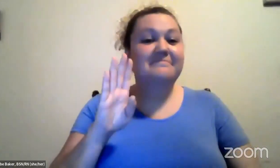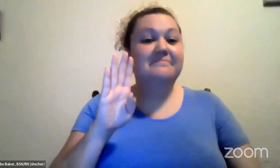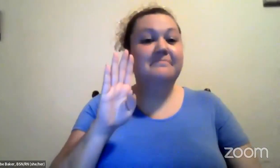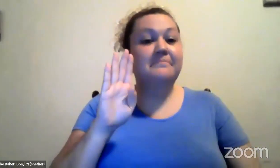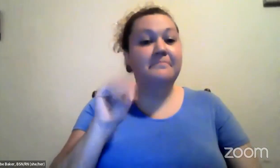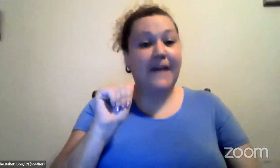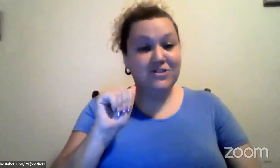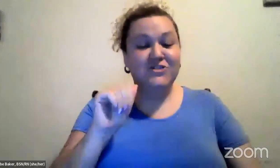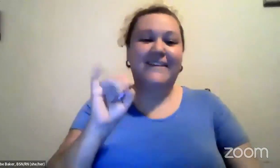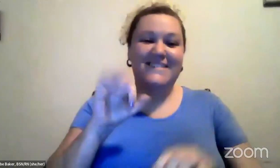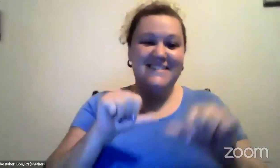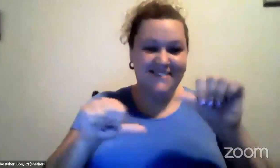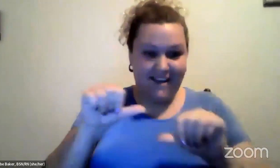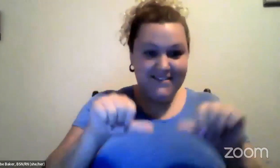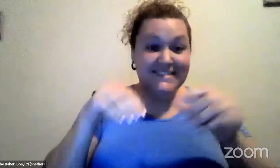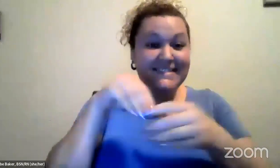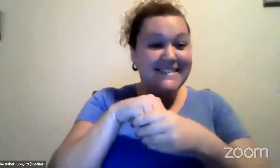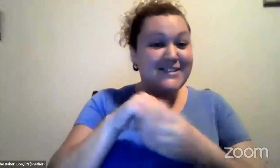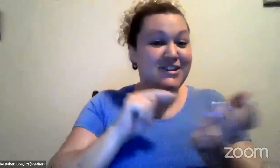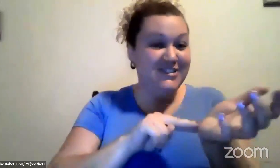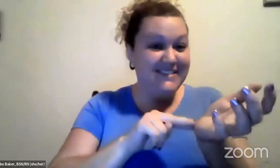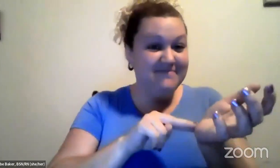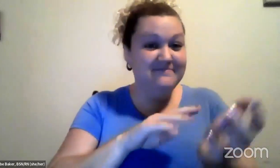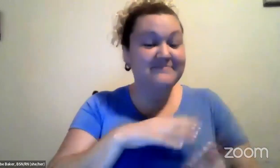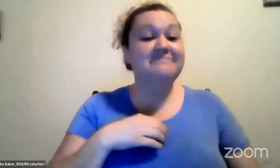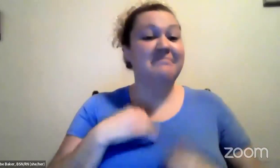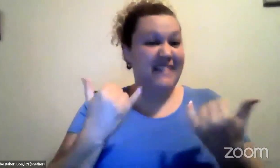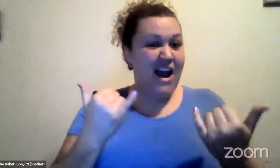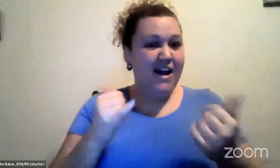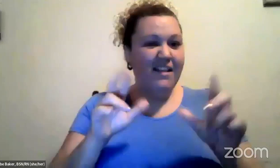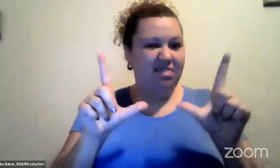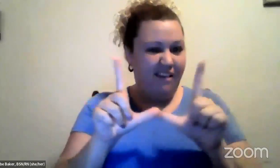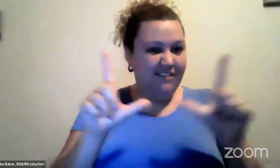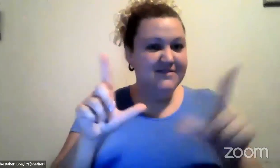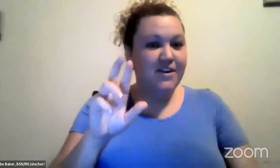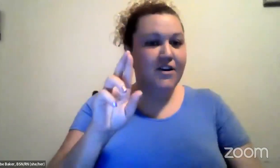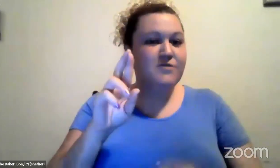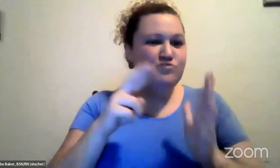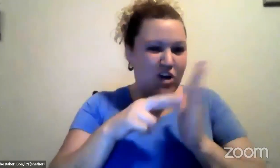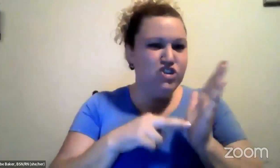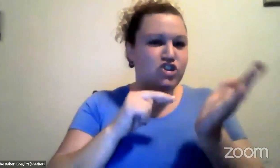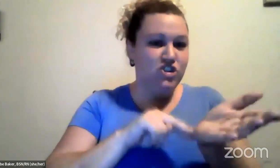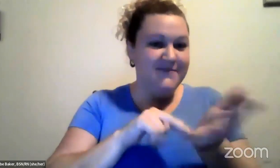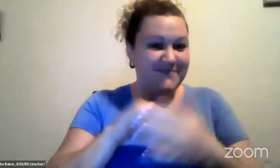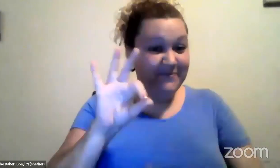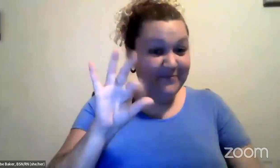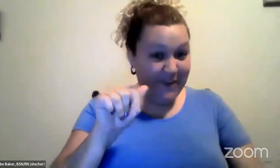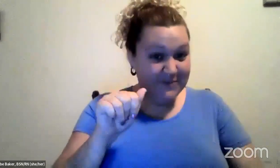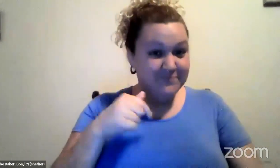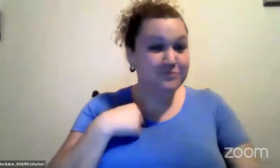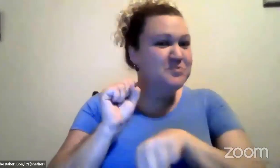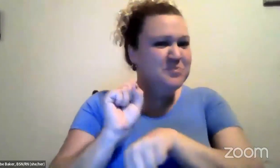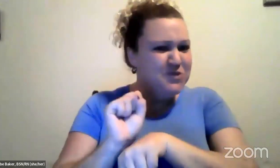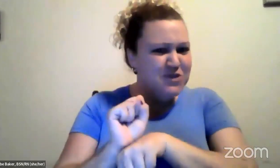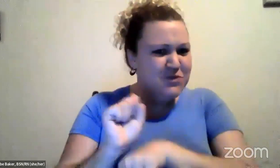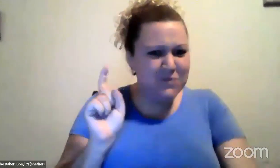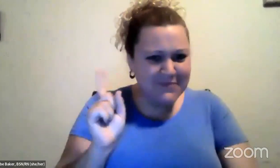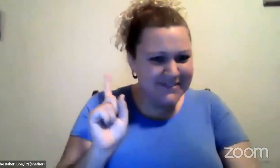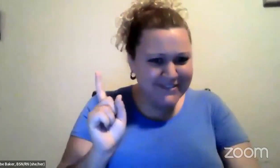Science Nursing, and I'm an RN, which means that I have my degree in nursing, and I'm also a licensed registered nurse